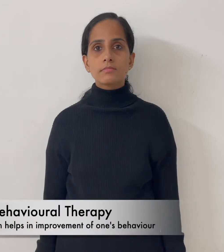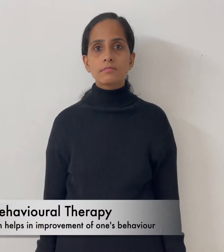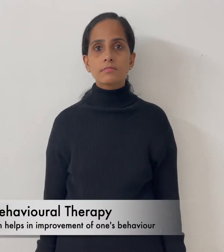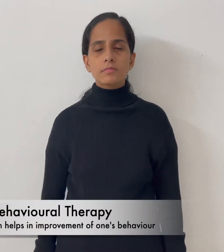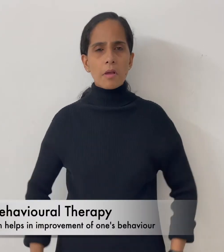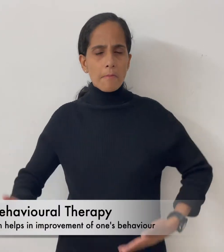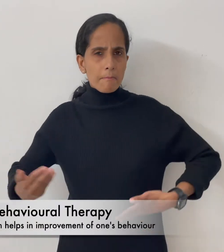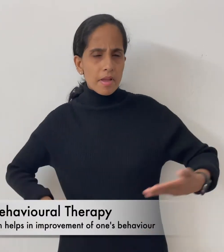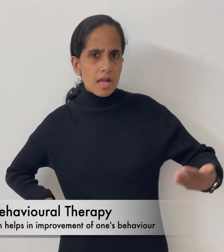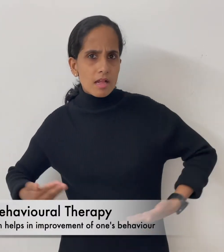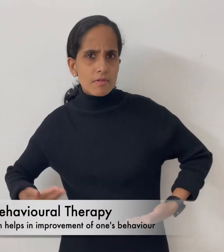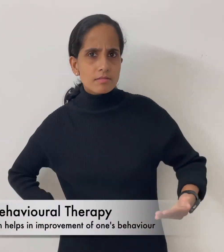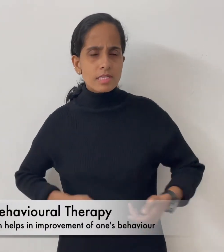Behavioral therapy.